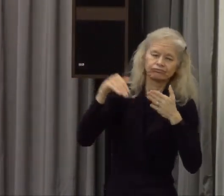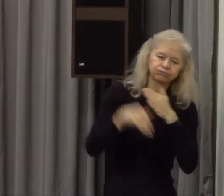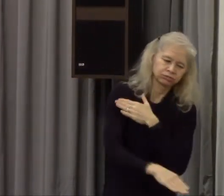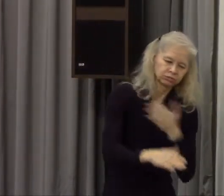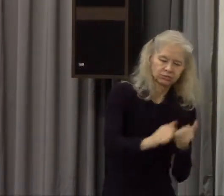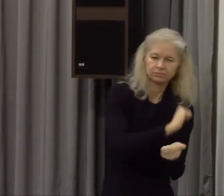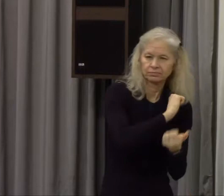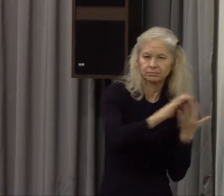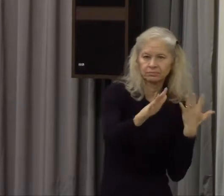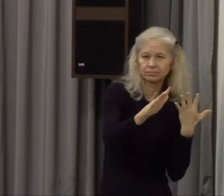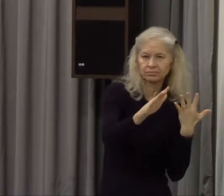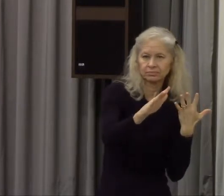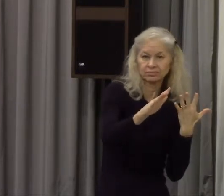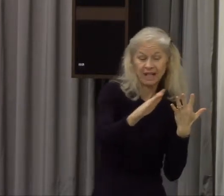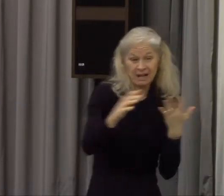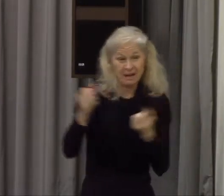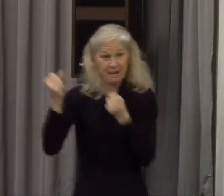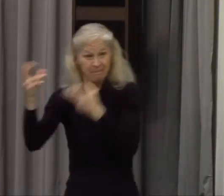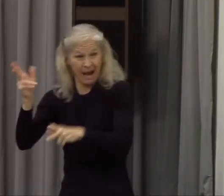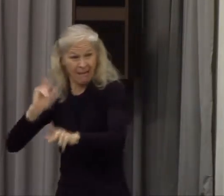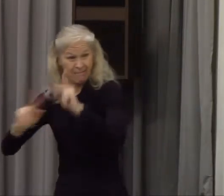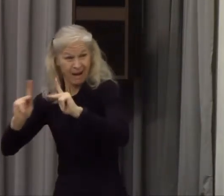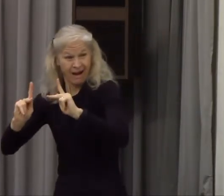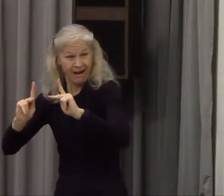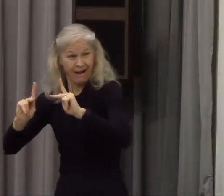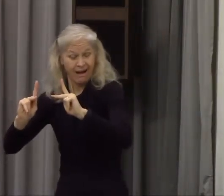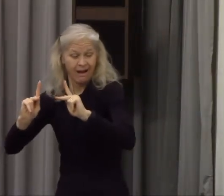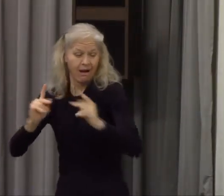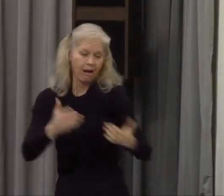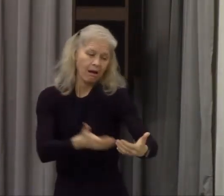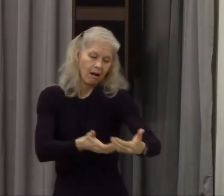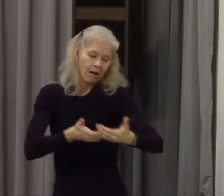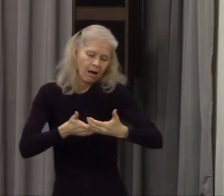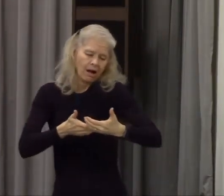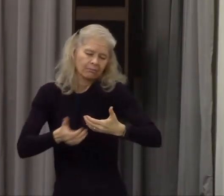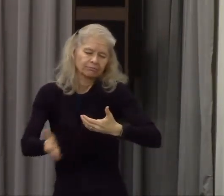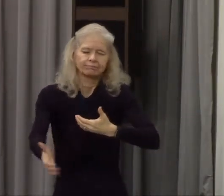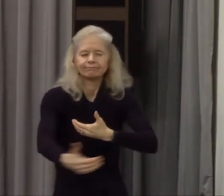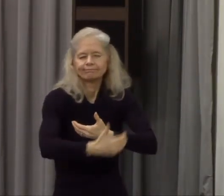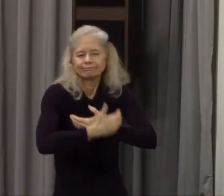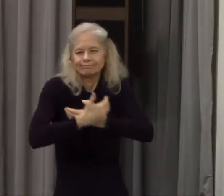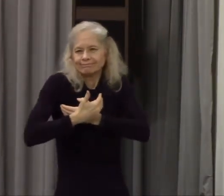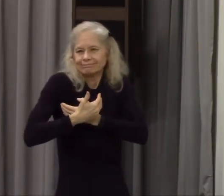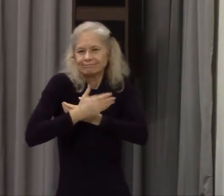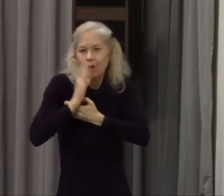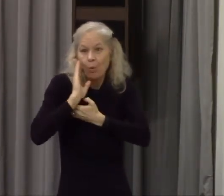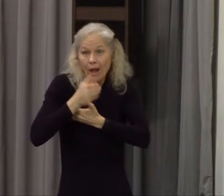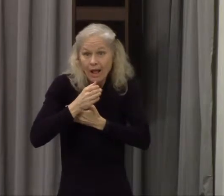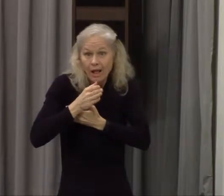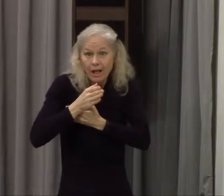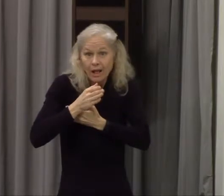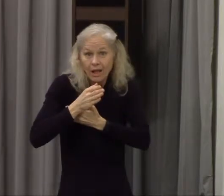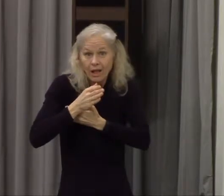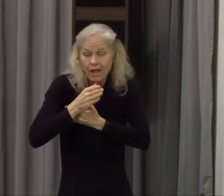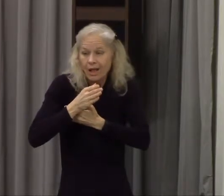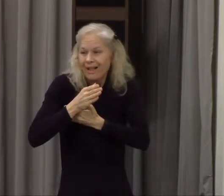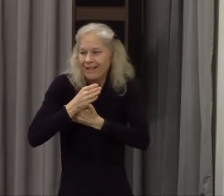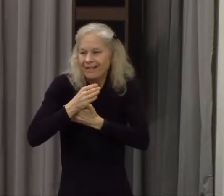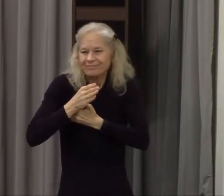And he came with divine revelation. Thirdly, we see from this meeting